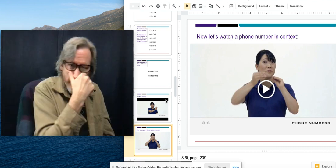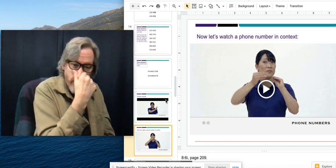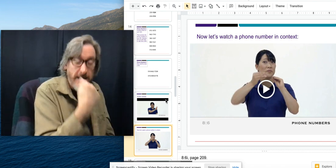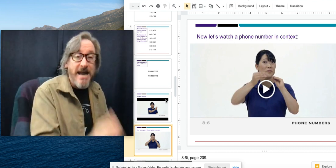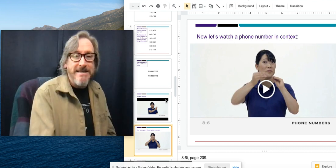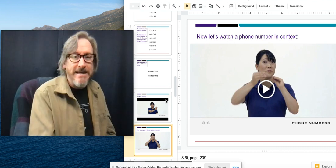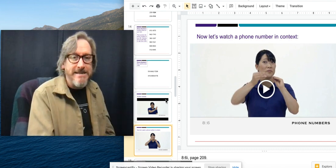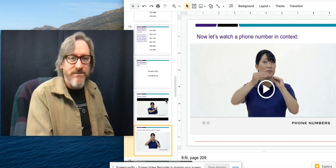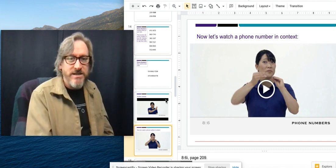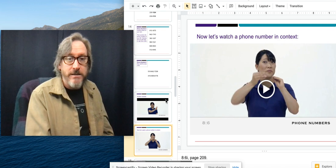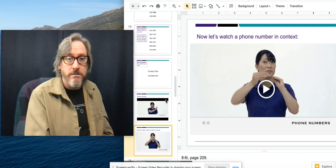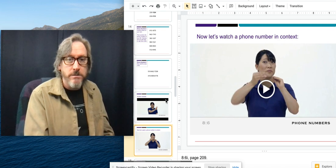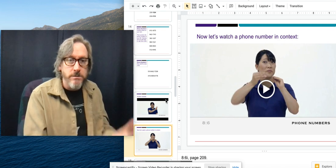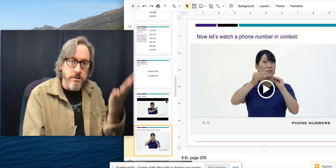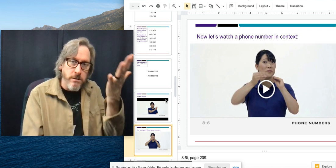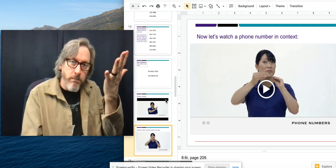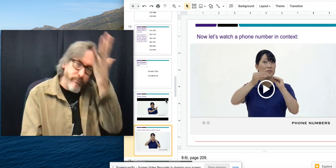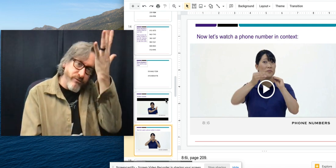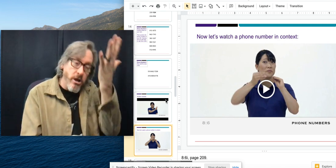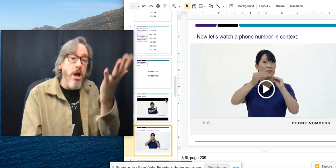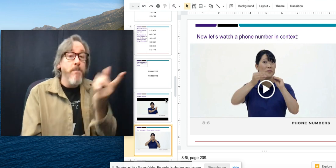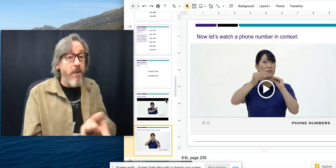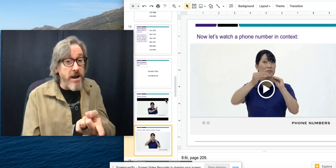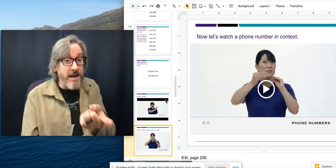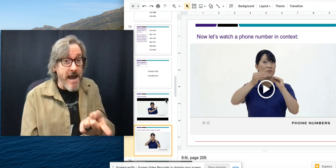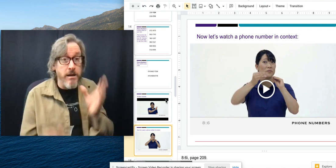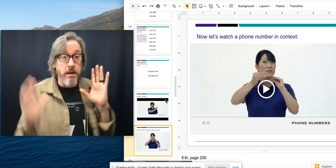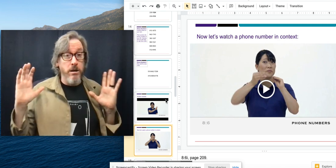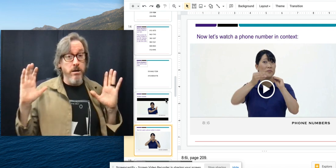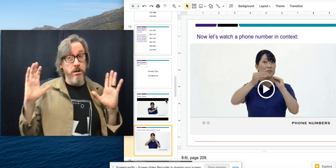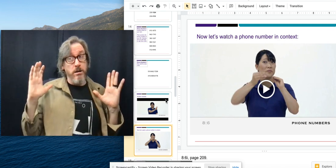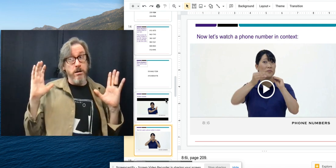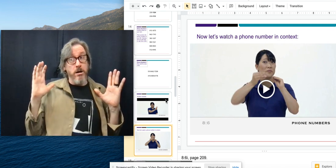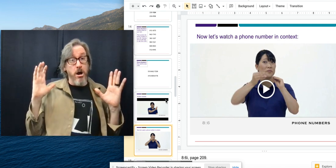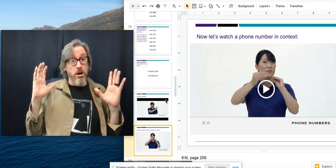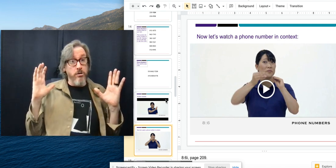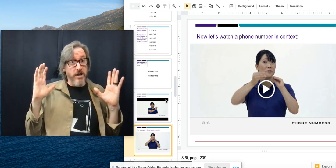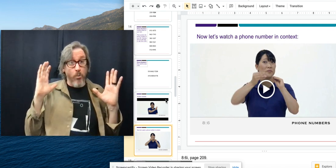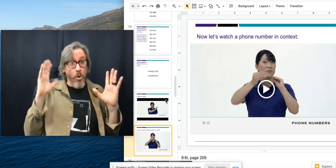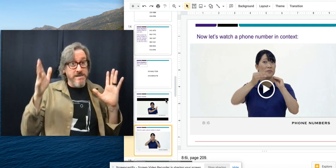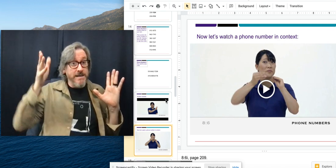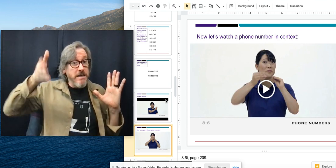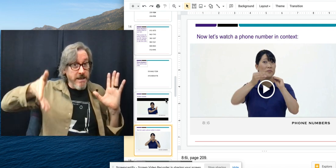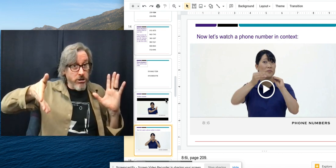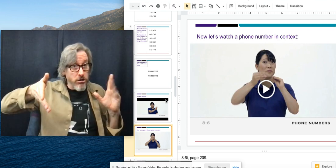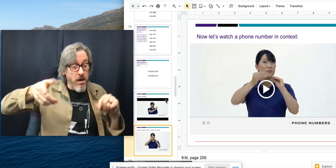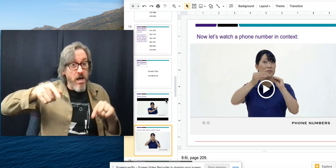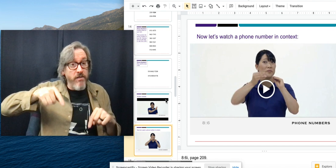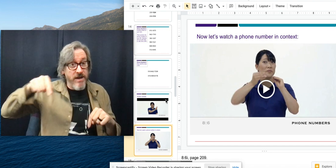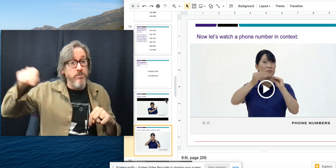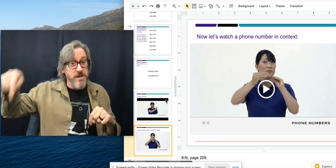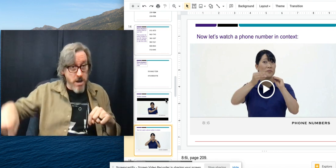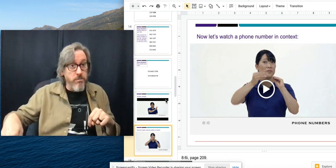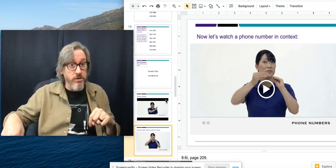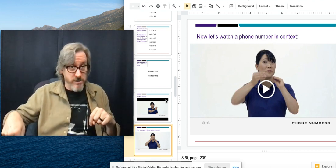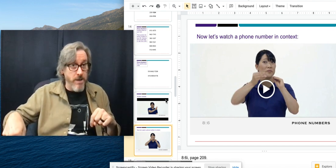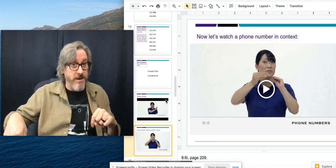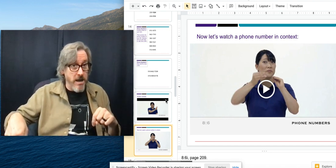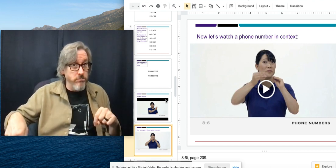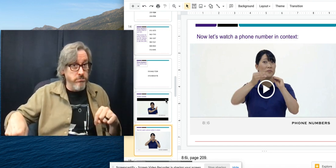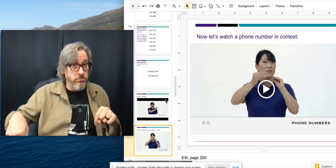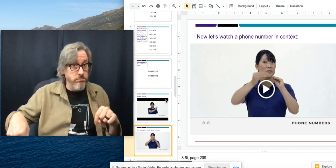DFD7? 1917. But again, it wasn't clear that it was a number